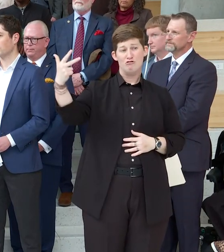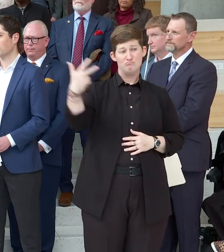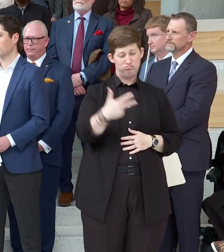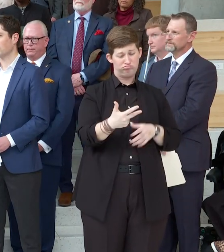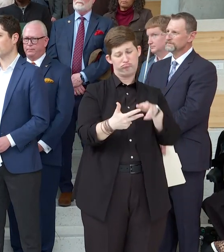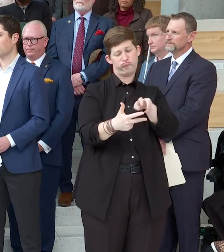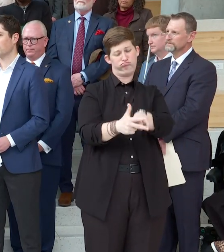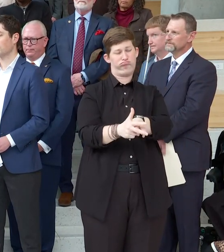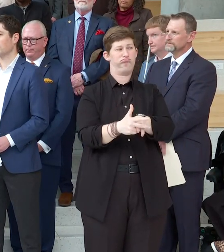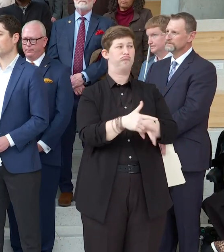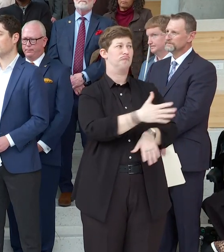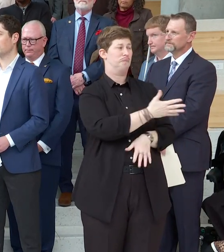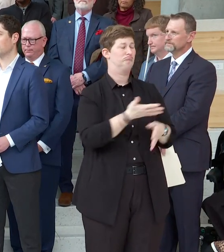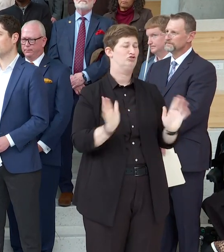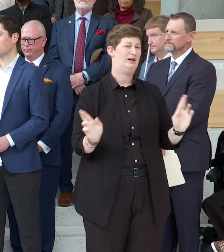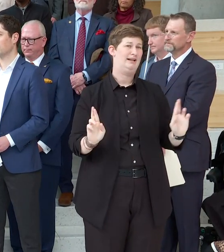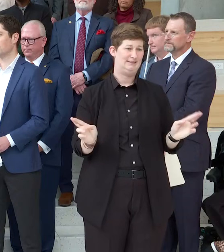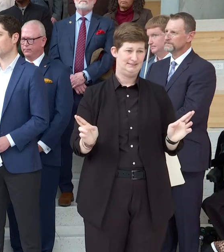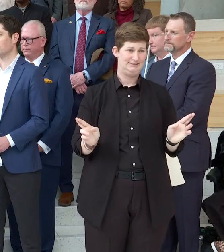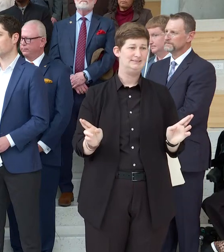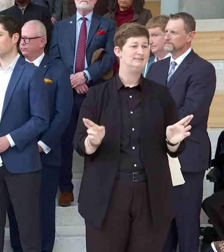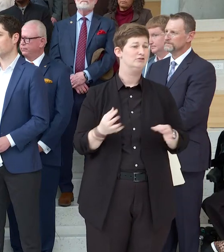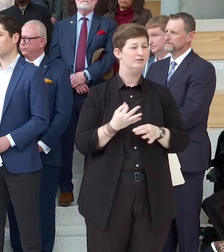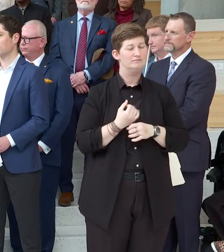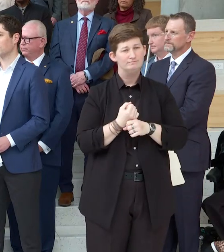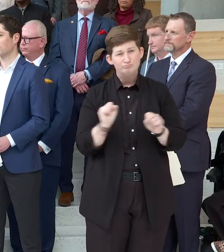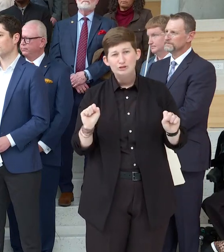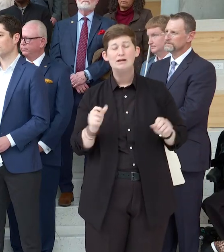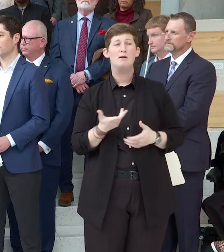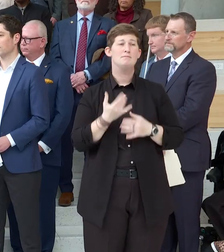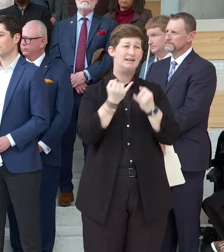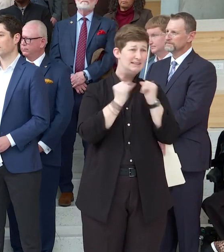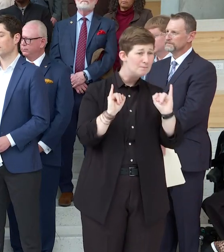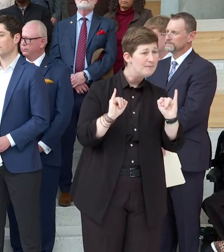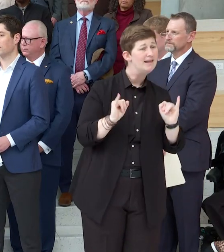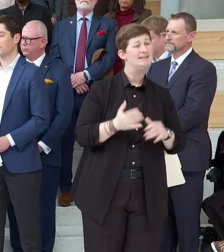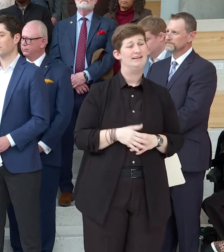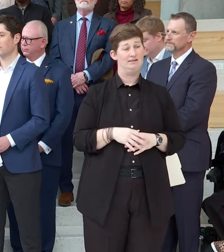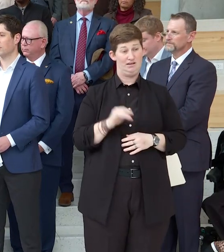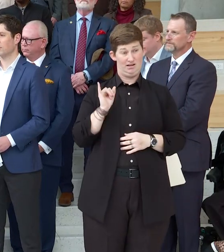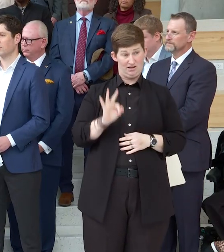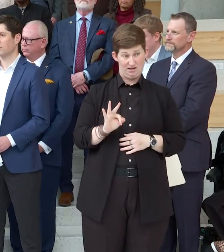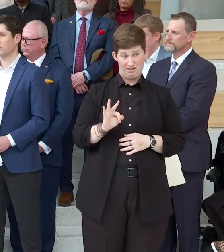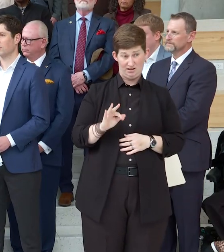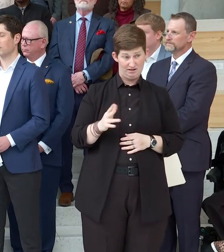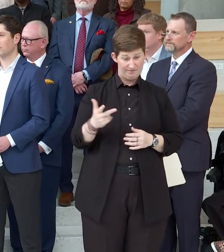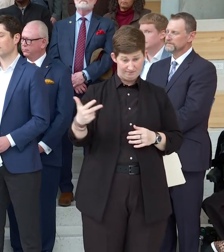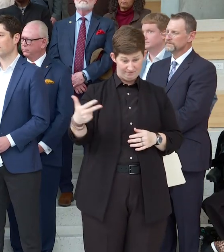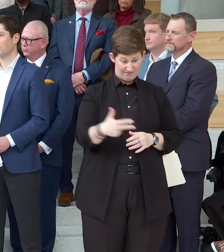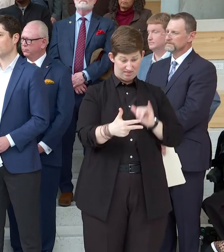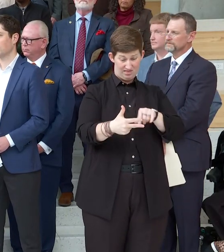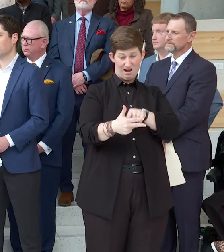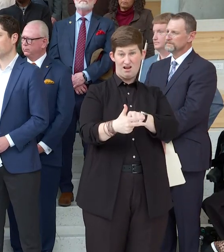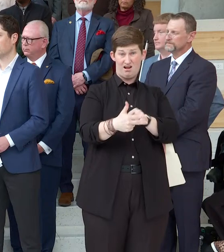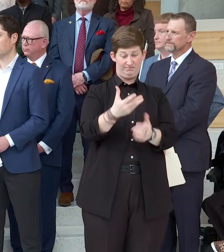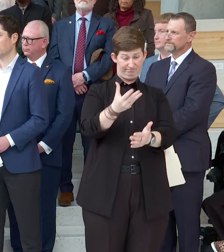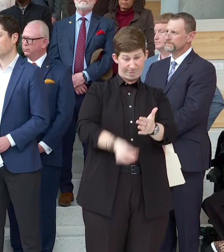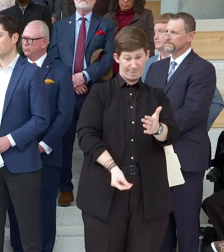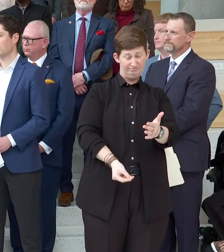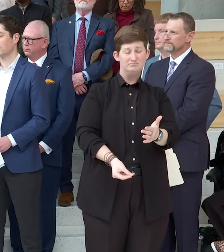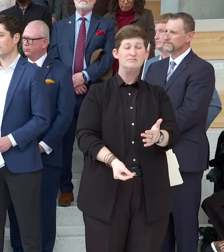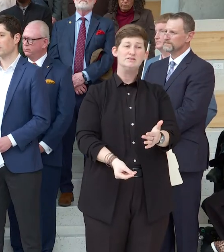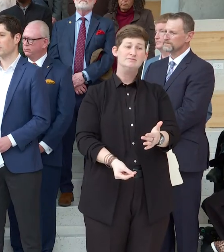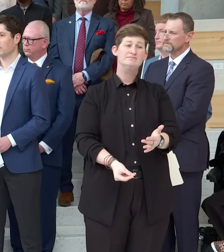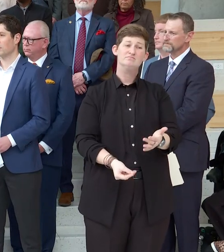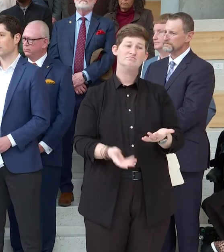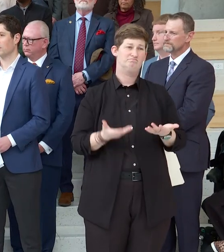freedom. They want their independence. And losing rideshare is going to take that away from them. And it does